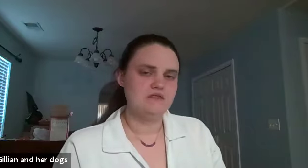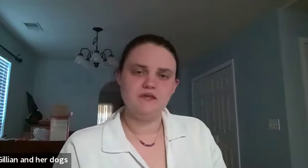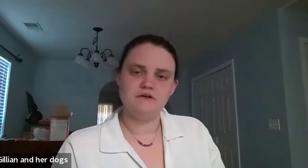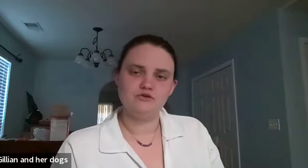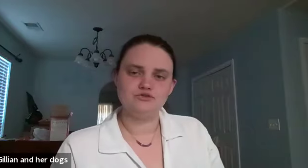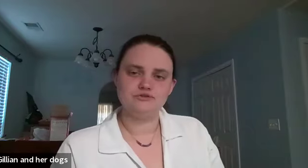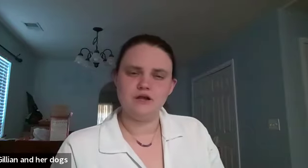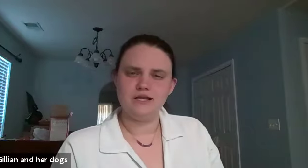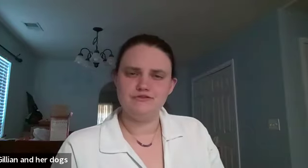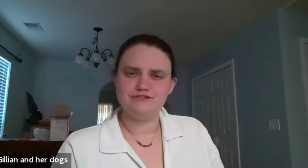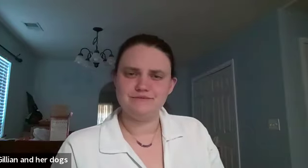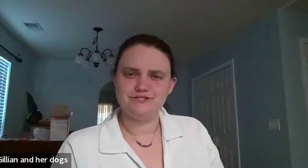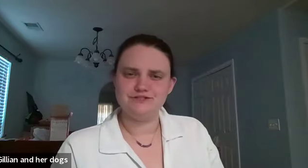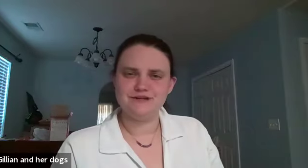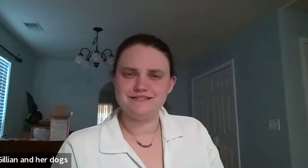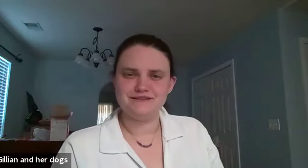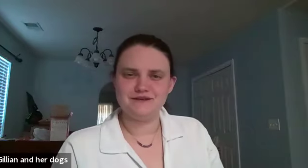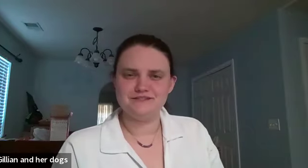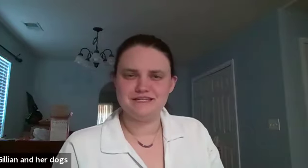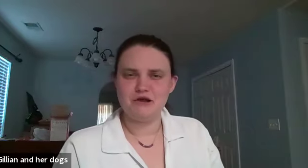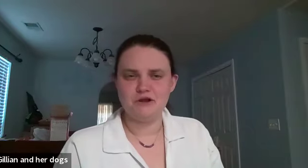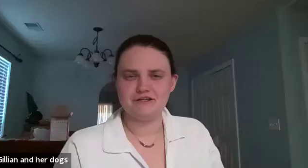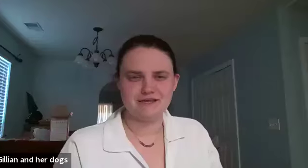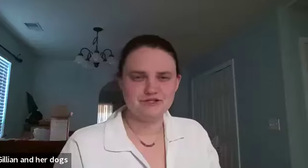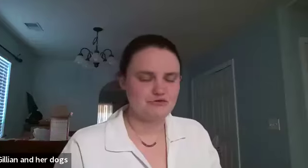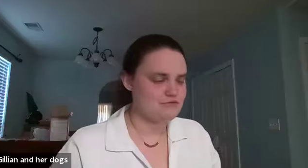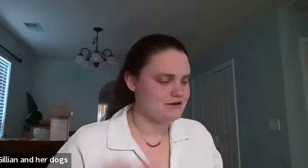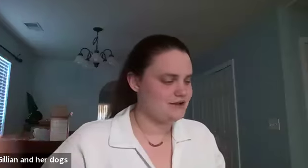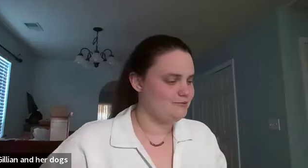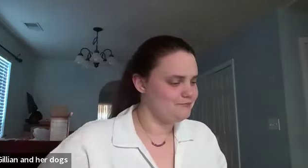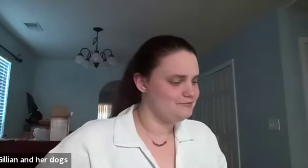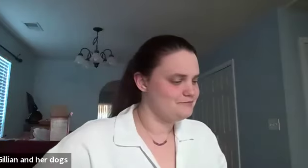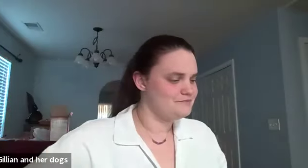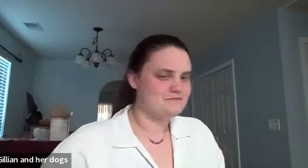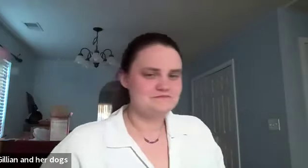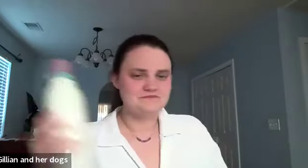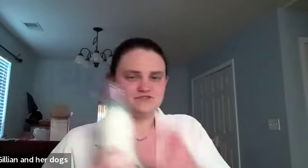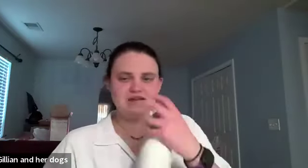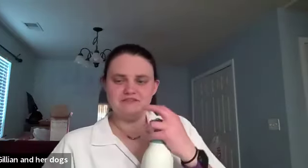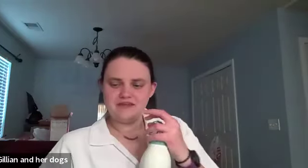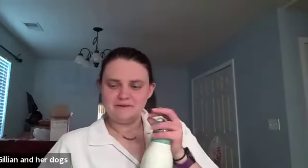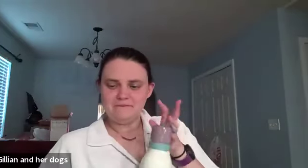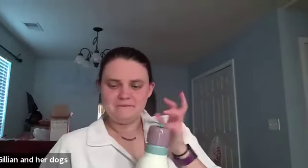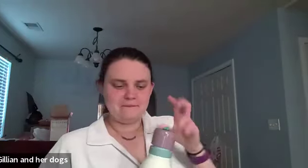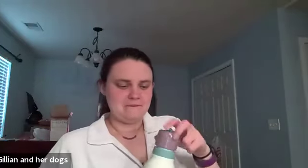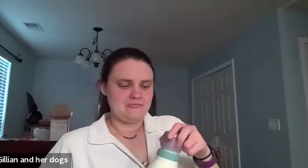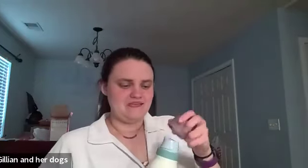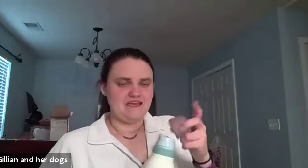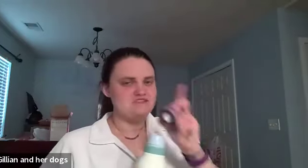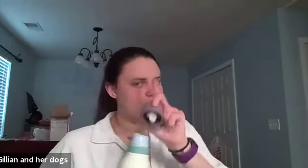Trying to think of others. Any other sandwiches you guys can think of since now I'm on a sandwich roll right now? Trying to think. If it's